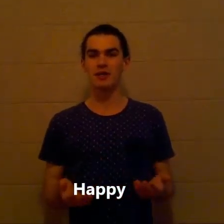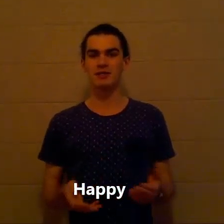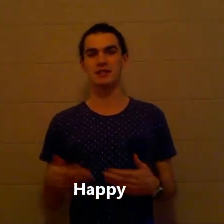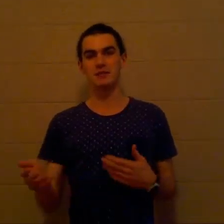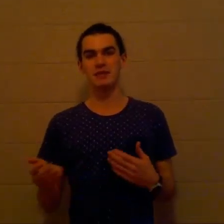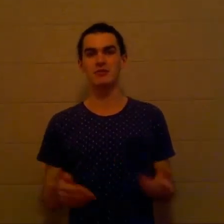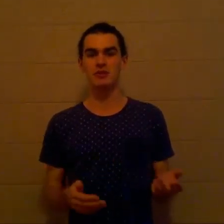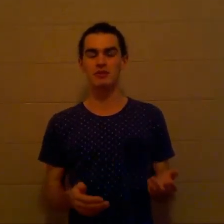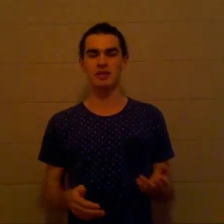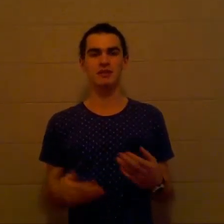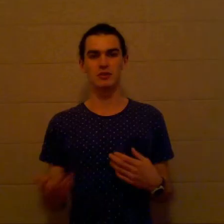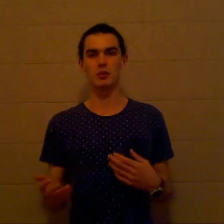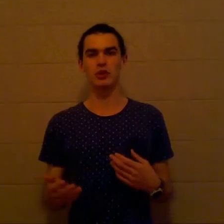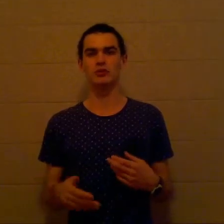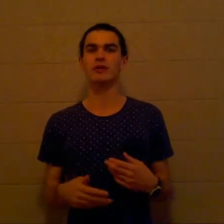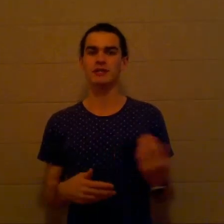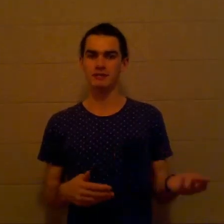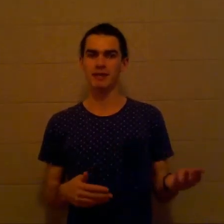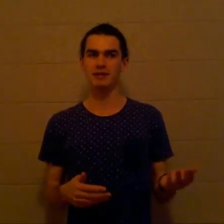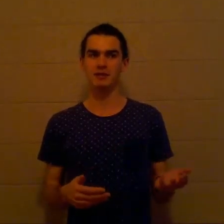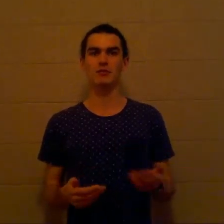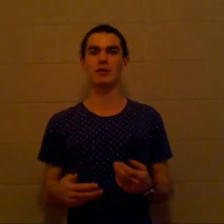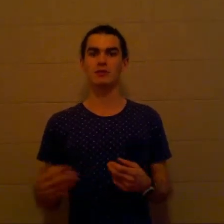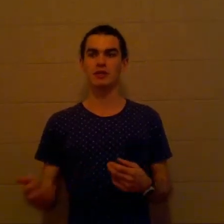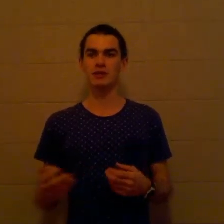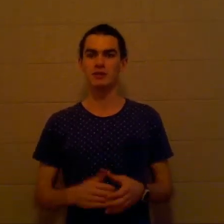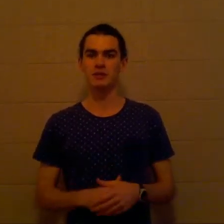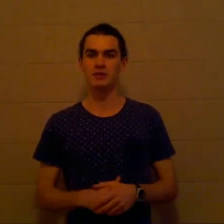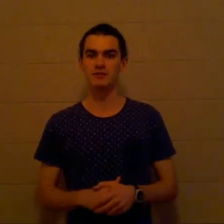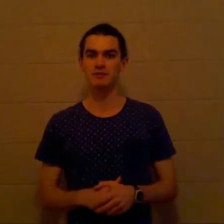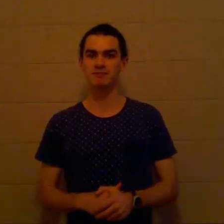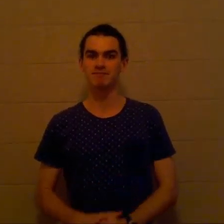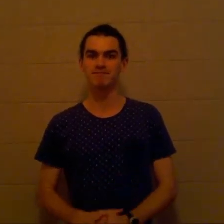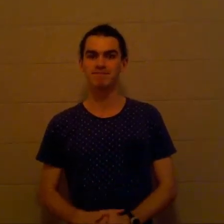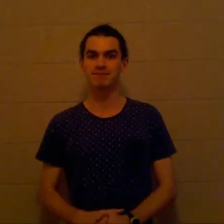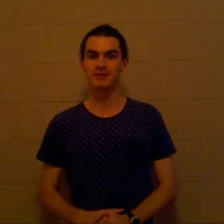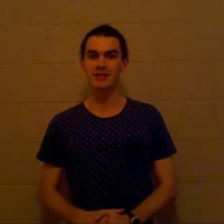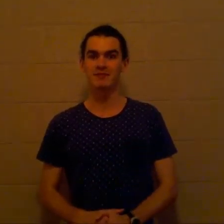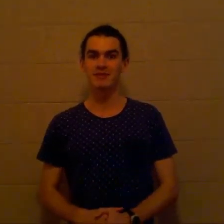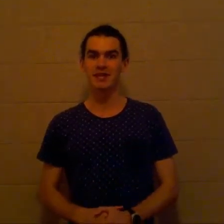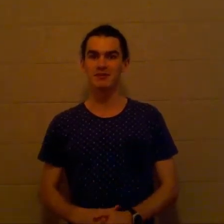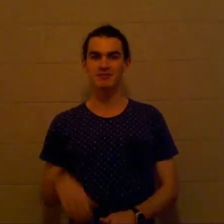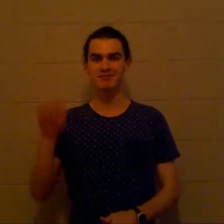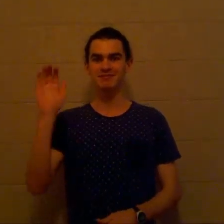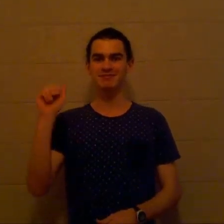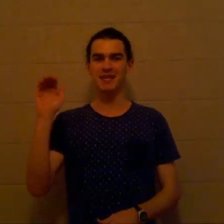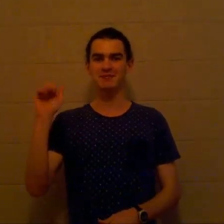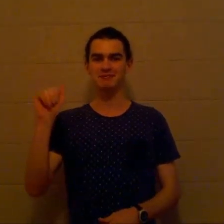Otherwise, it can be confusing as to what you're trying to mean when you sign those words. Okay, thank you. Bye.